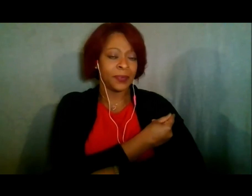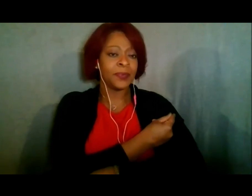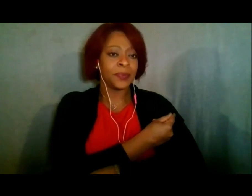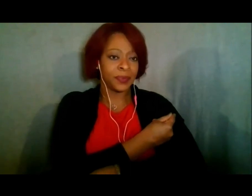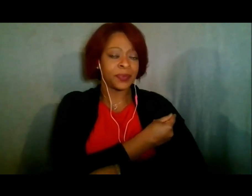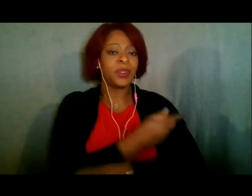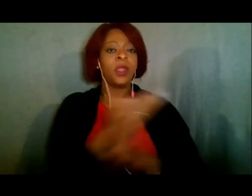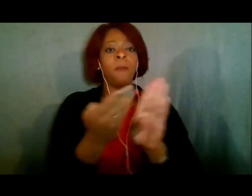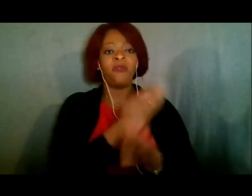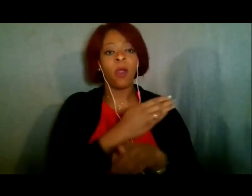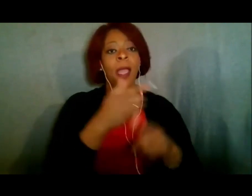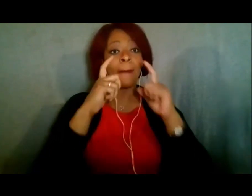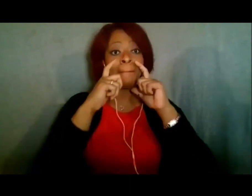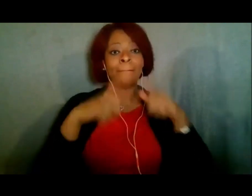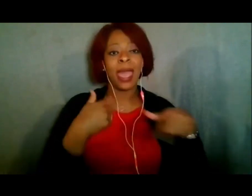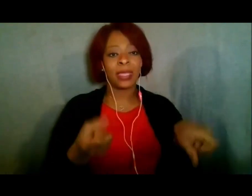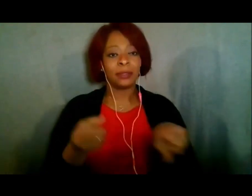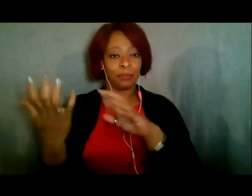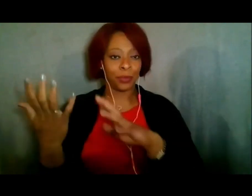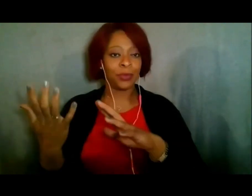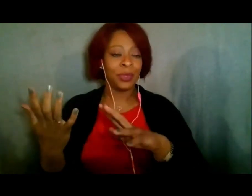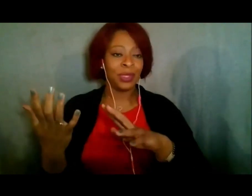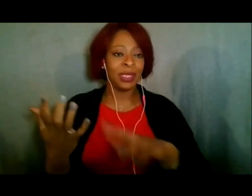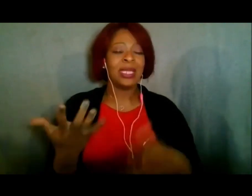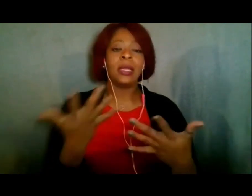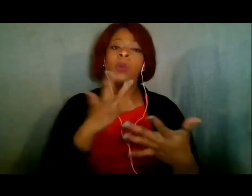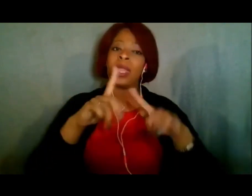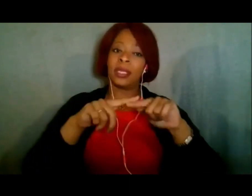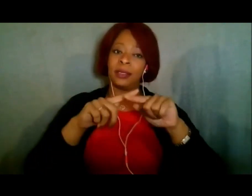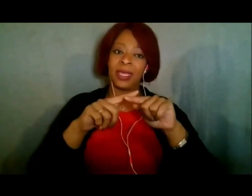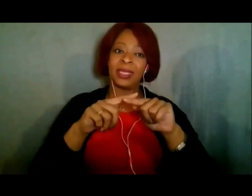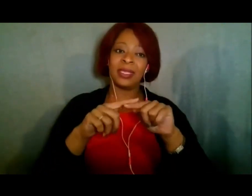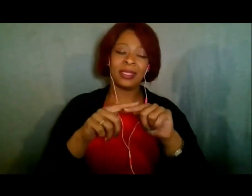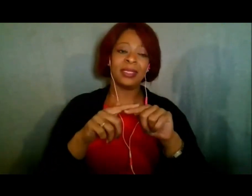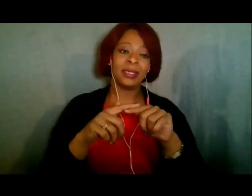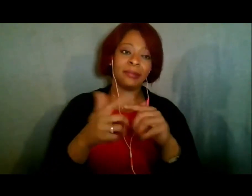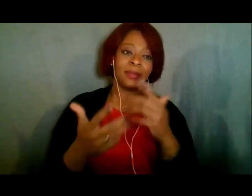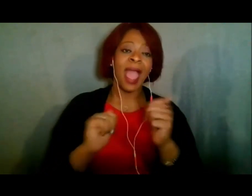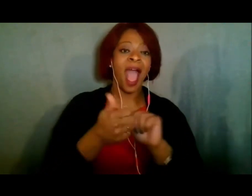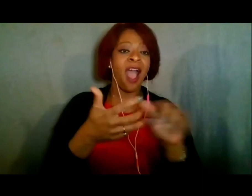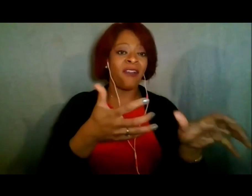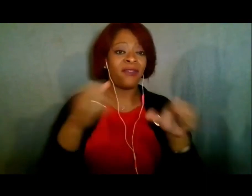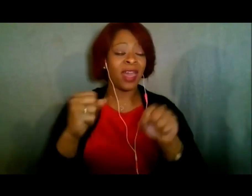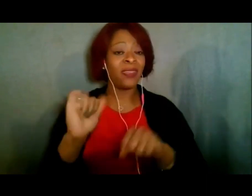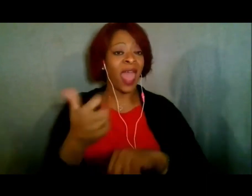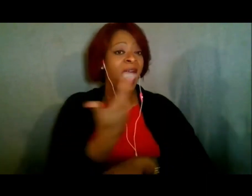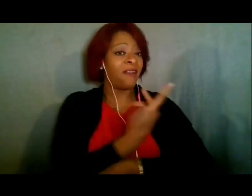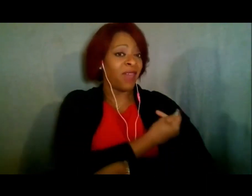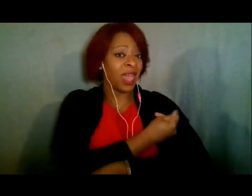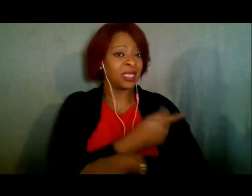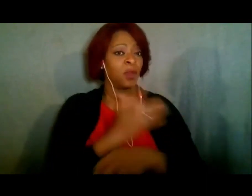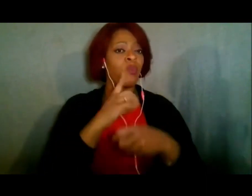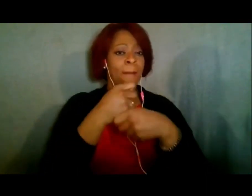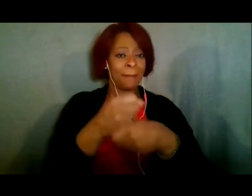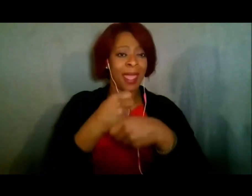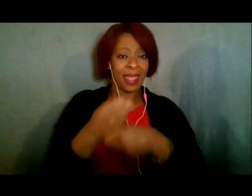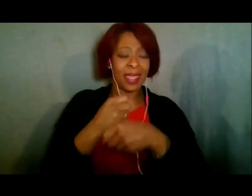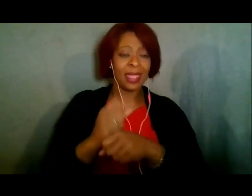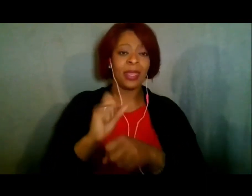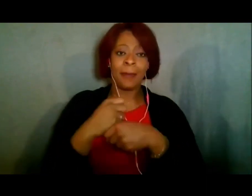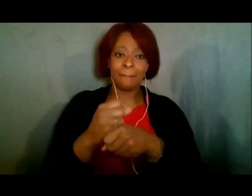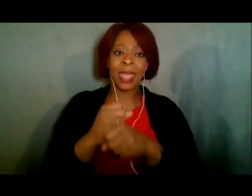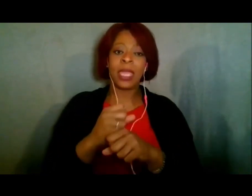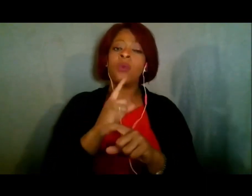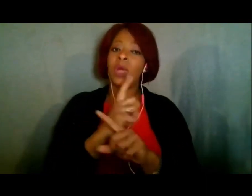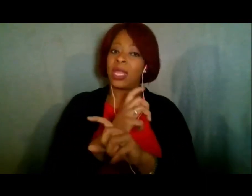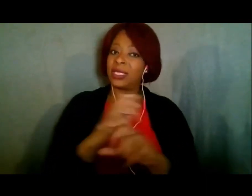before we get rid of masks. So that will depend on how fast vaccine can be made, and it needs to be made